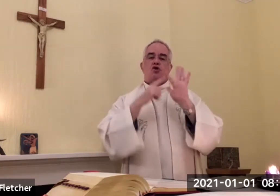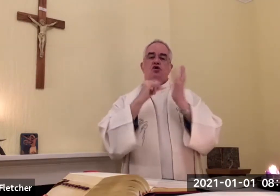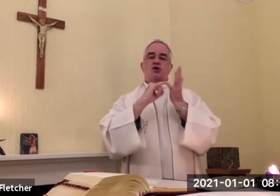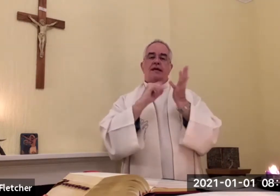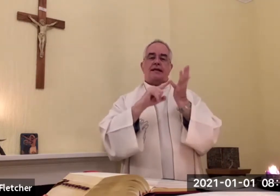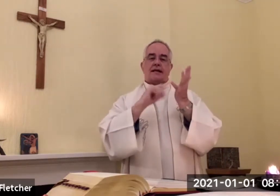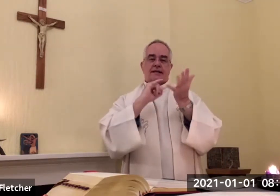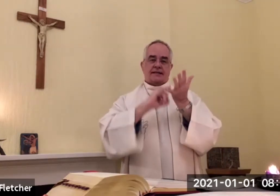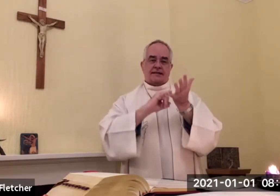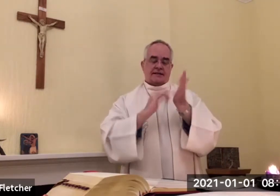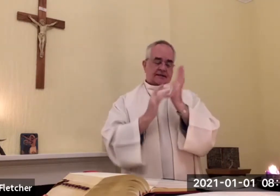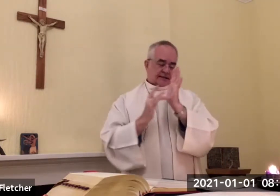Jesus,